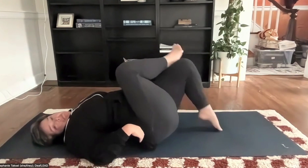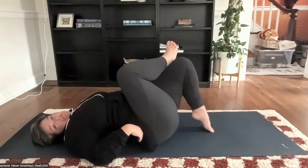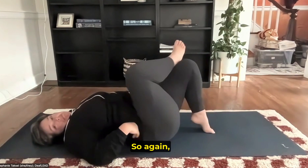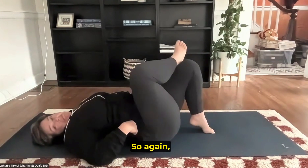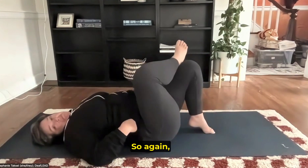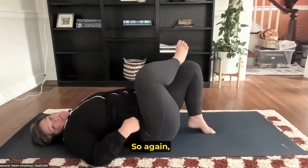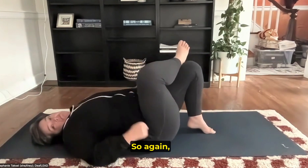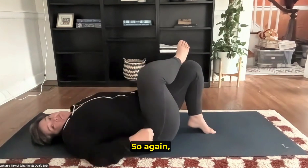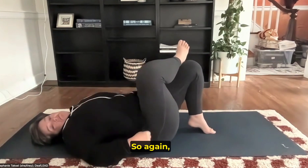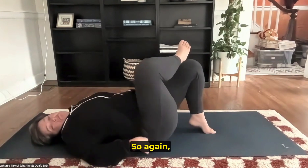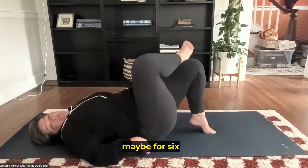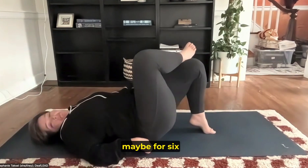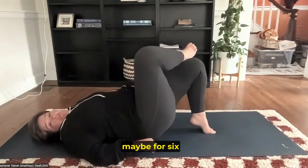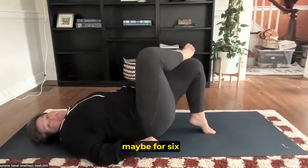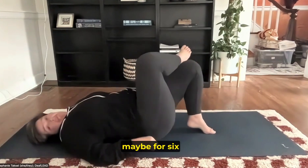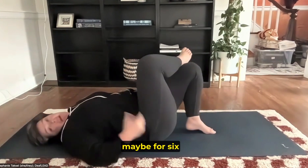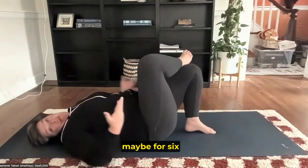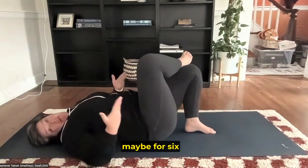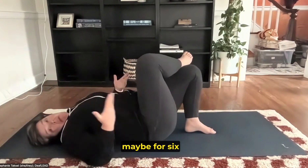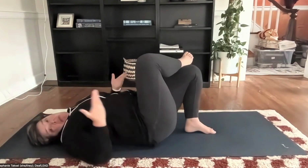So again, maybe for 6.